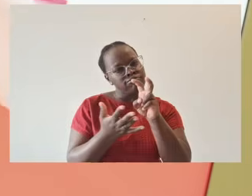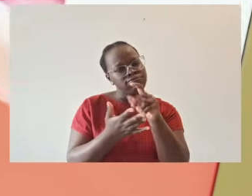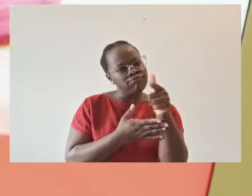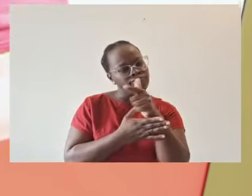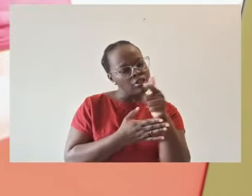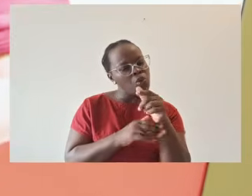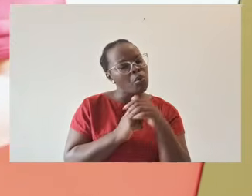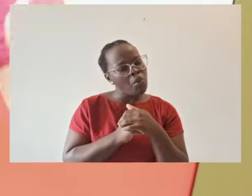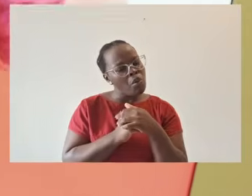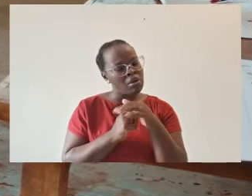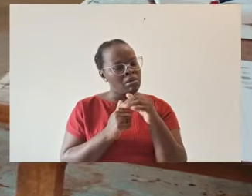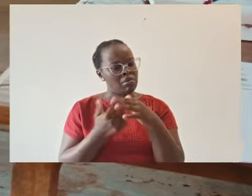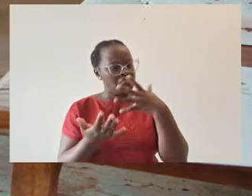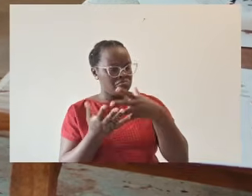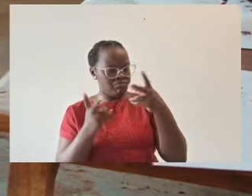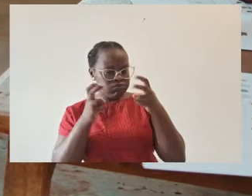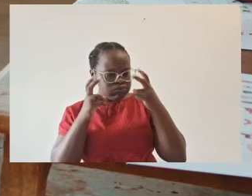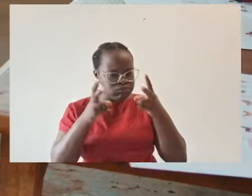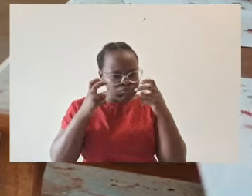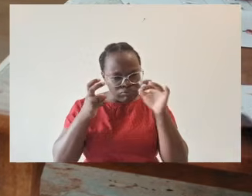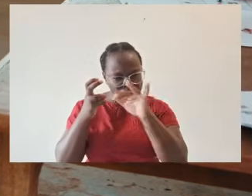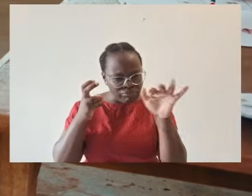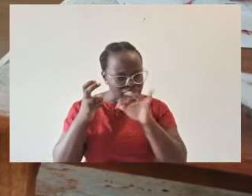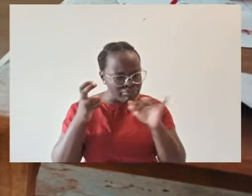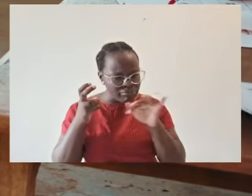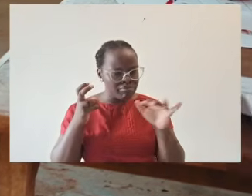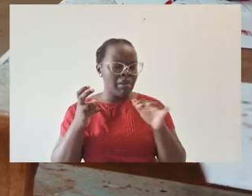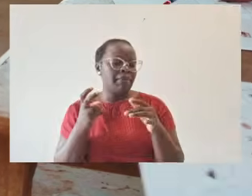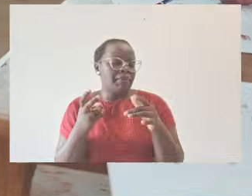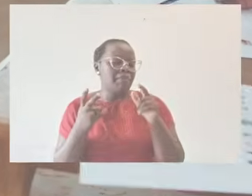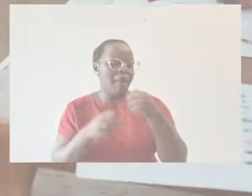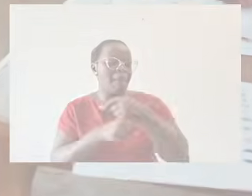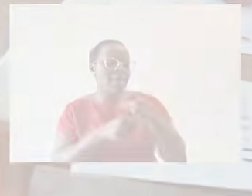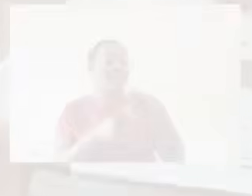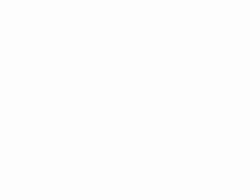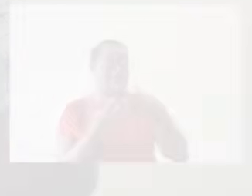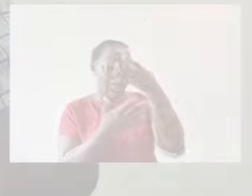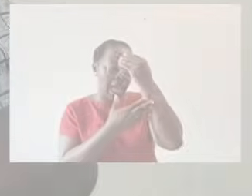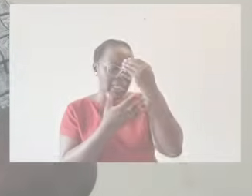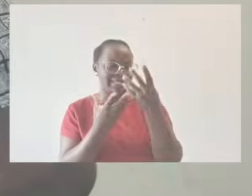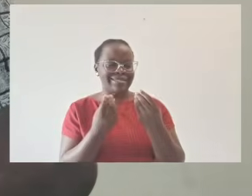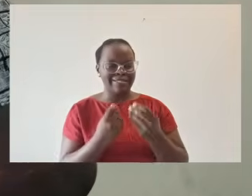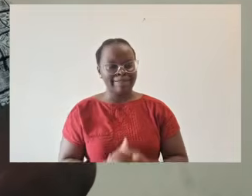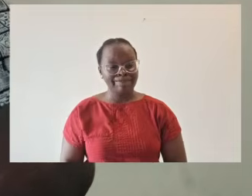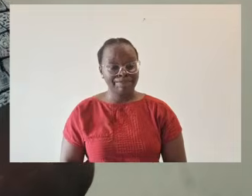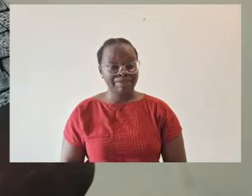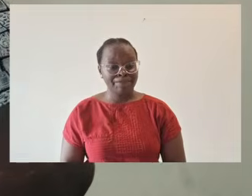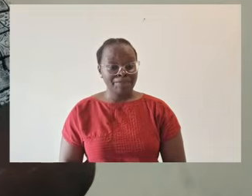it enhances their learning, and they learn so well with that application. It has made an impact, a very,